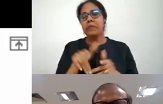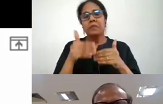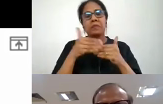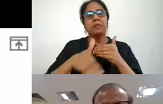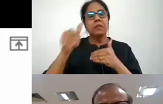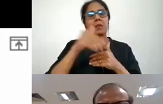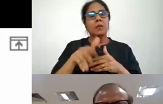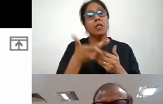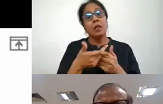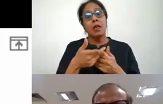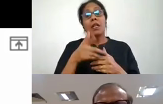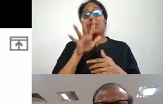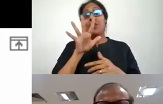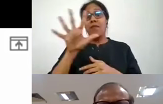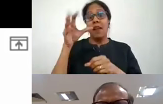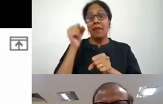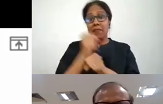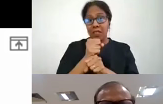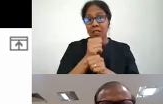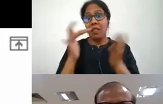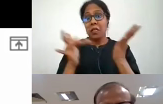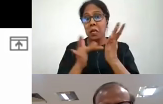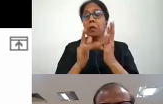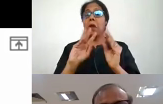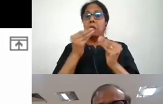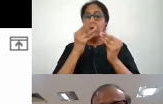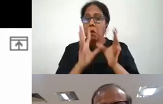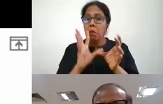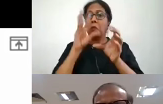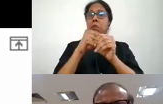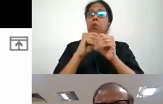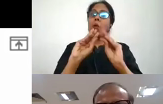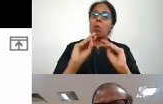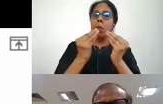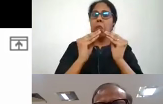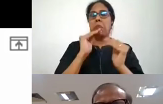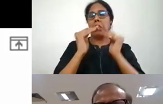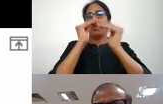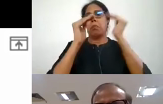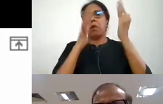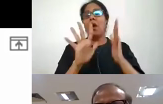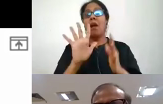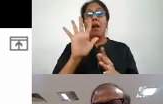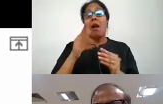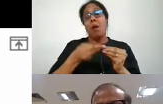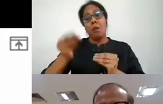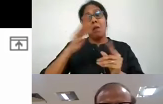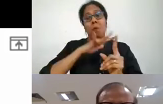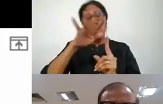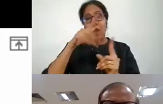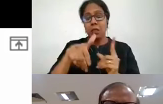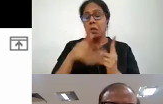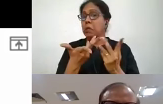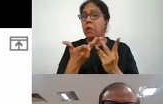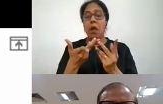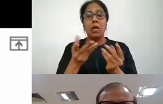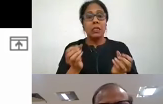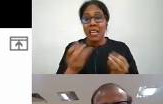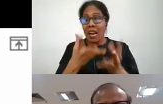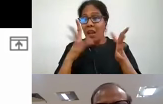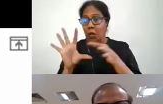complement the 5G technology to reduce the overall deployment cost. Wi-Fi sensing is again going to open new business opportunities, home